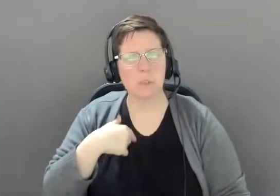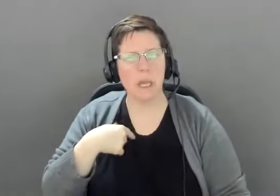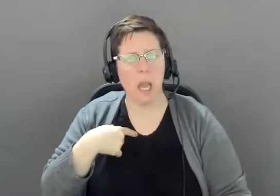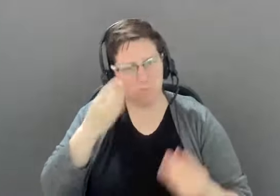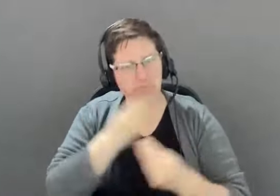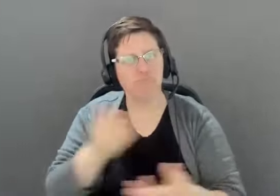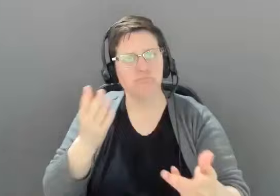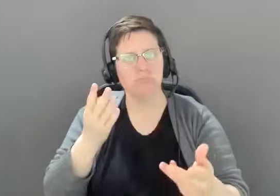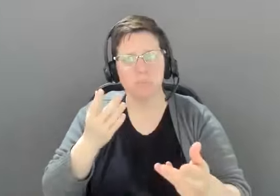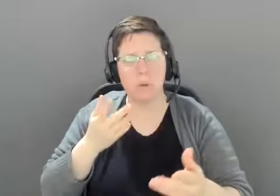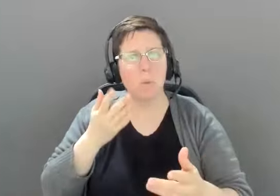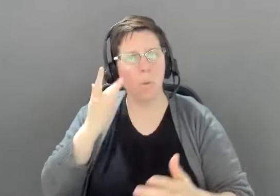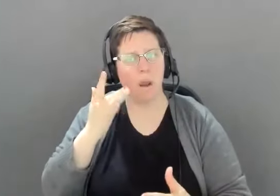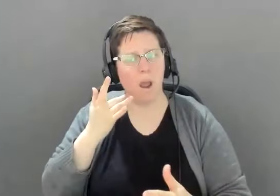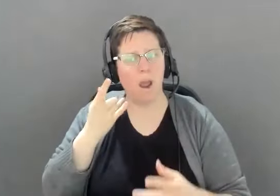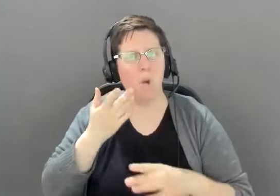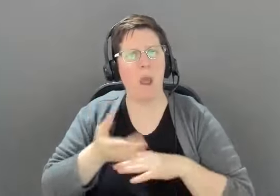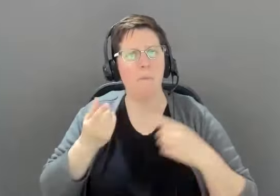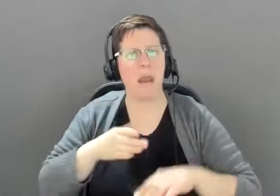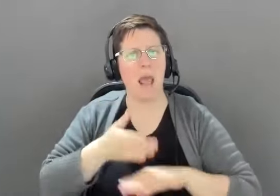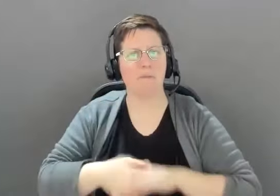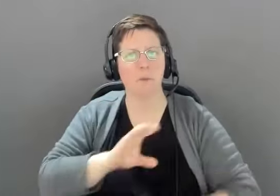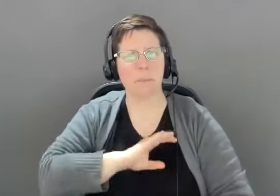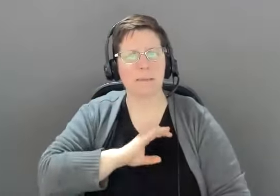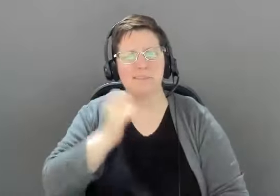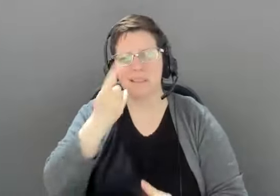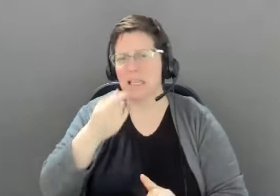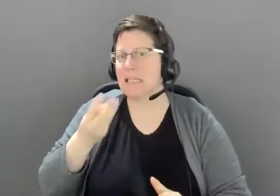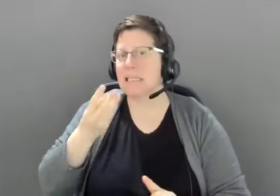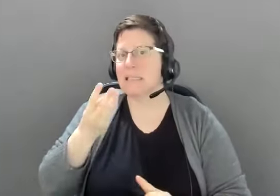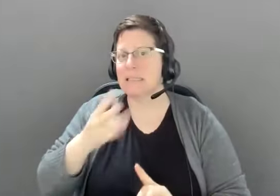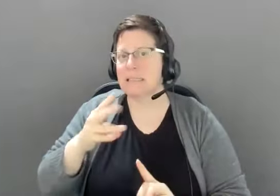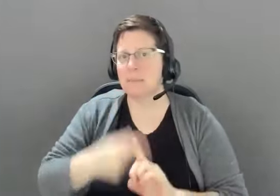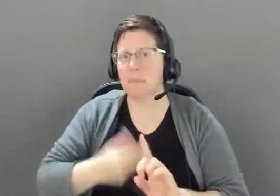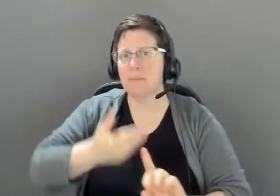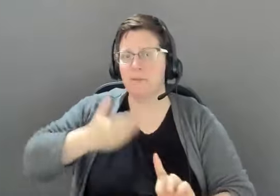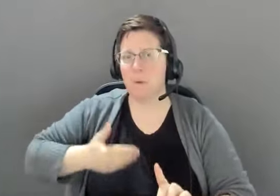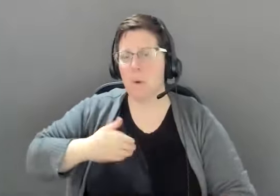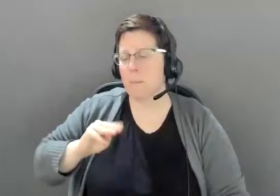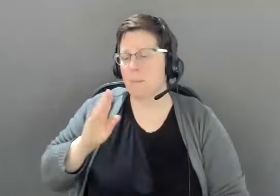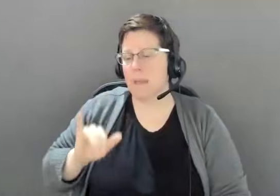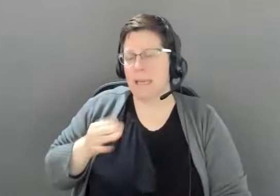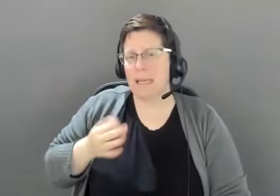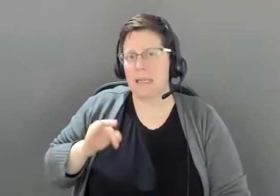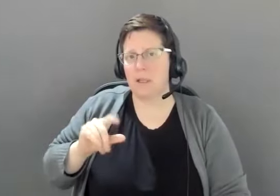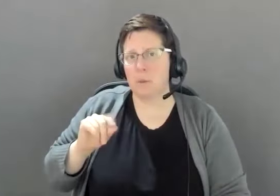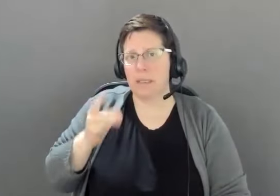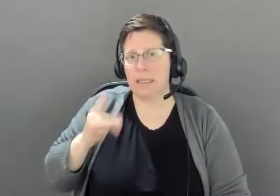police. 16 months previous, on May 19th, 2018, I reported to the police